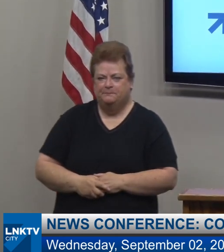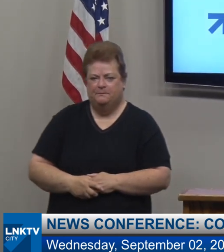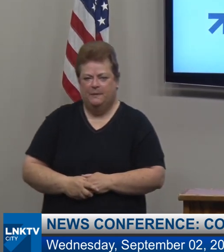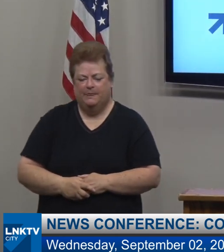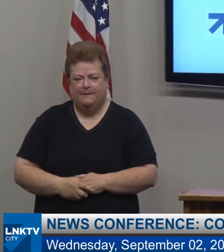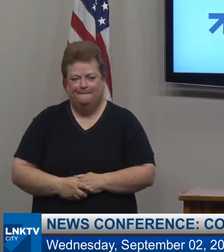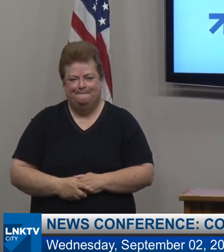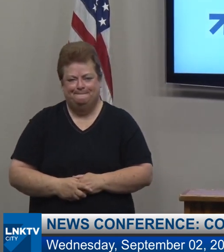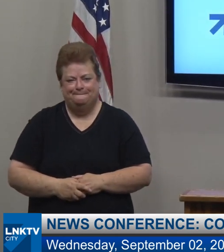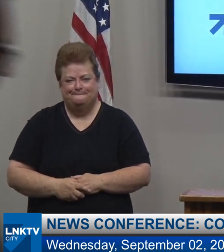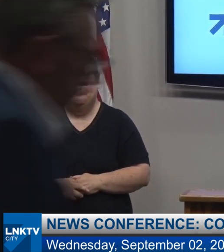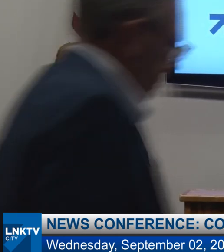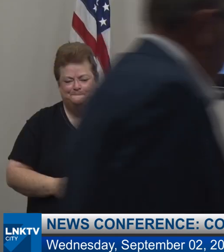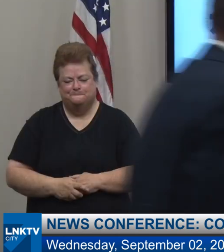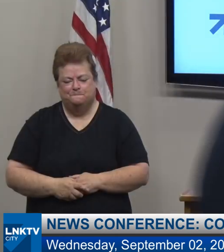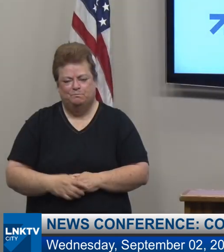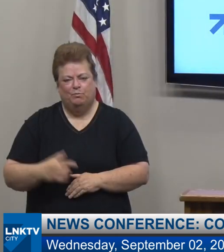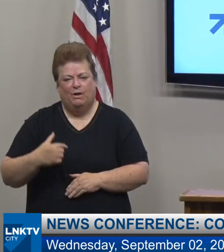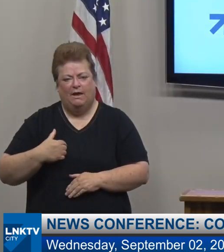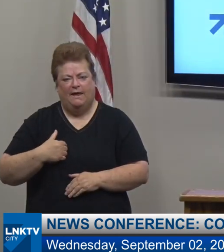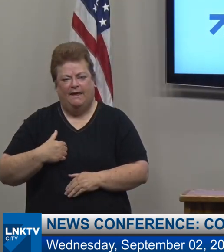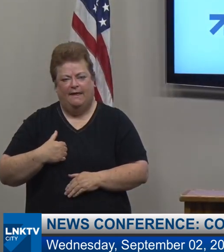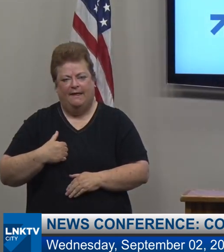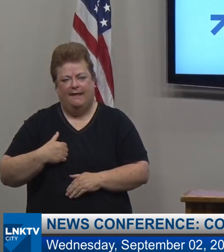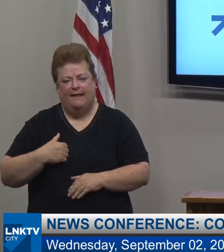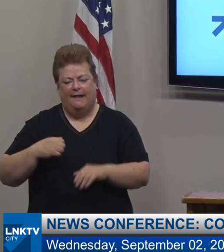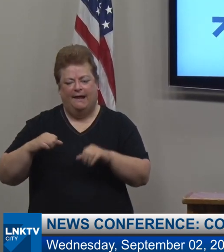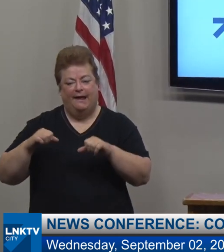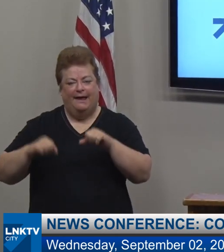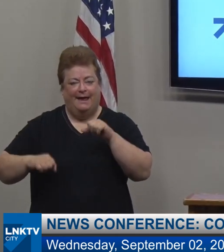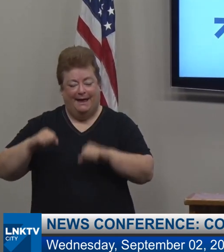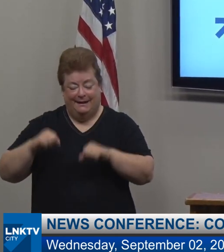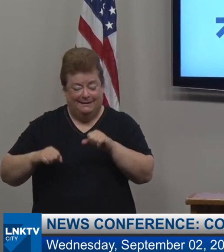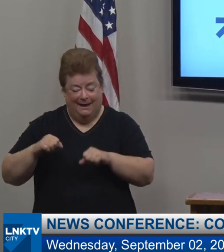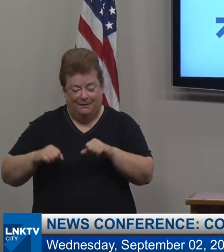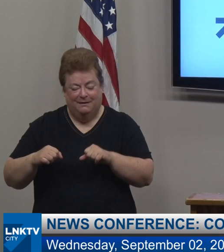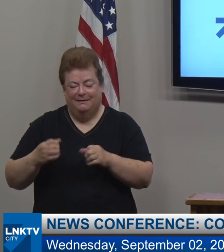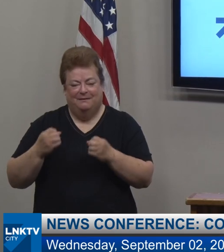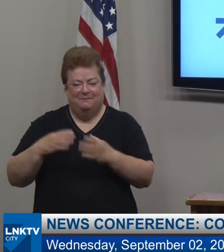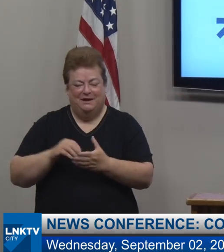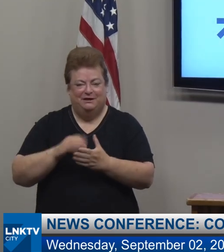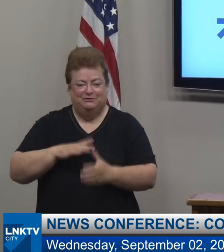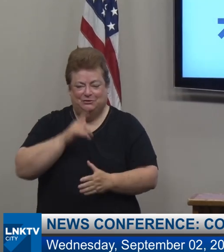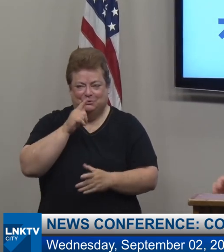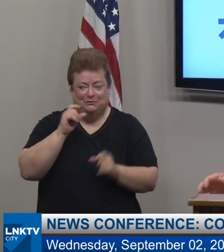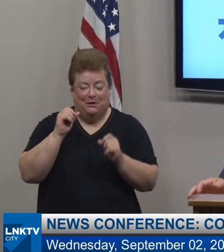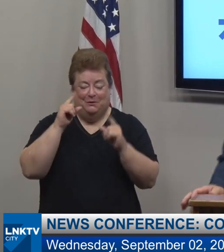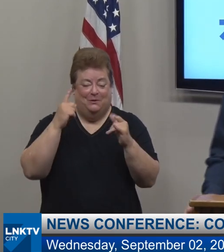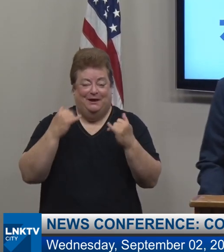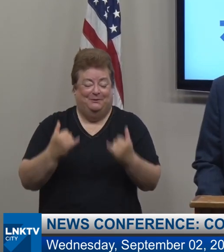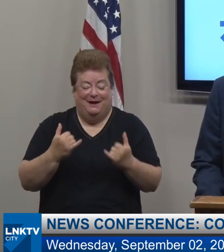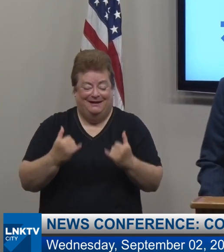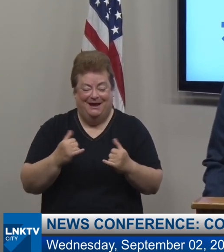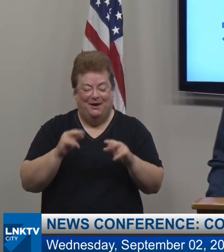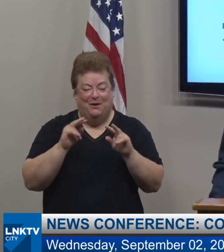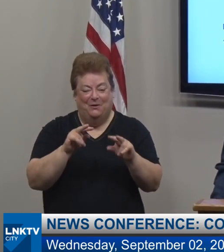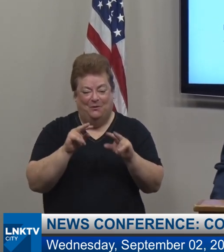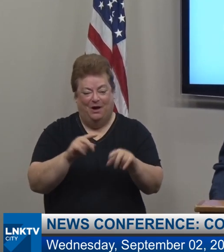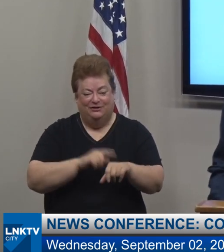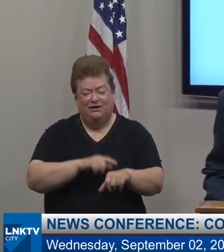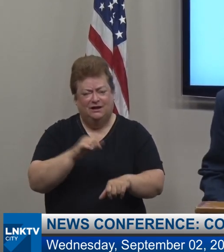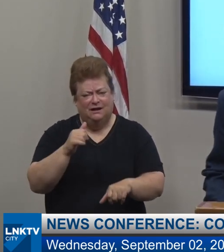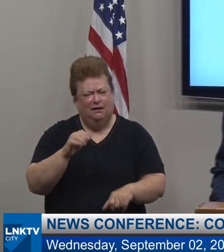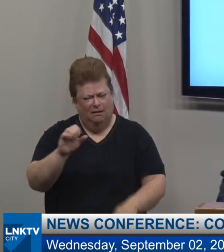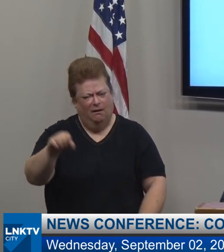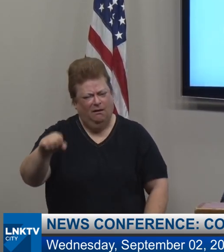I doubt that there are many students who are up at 10 a.m. watching this press conference right now. I'm wondering just what's being done